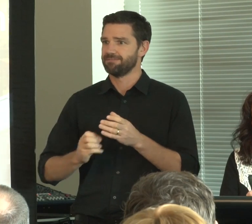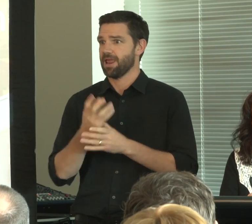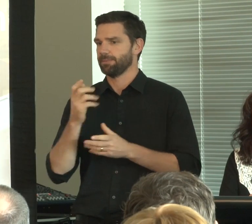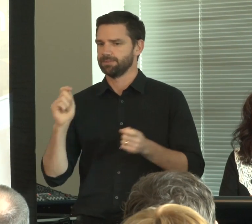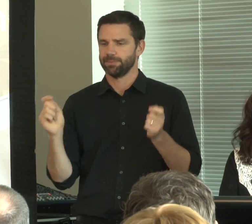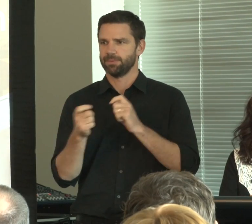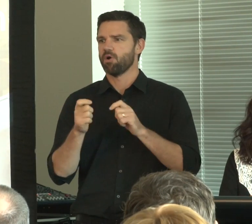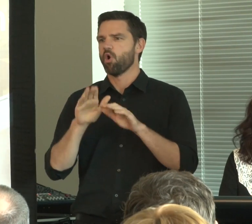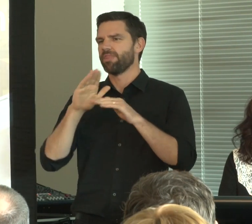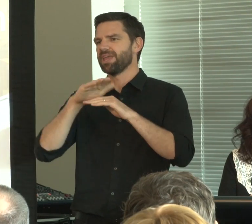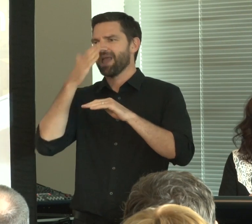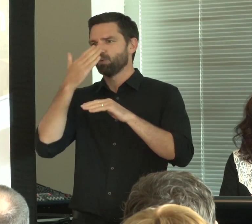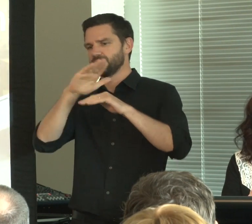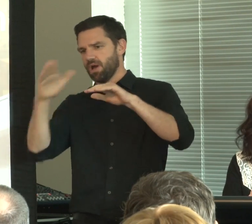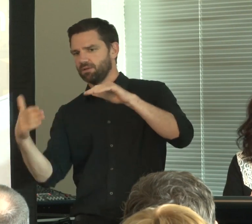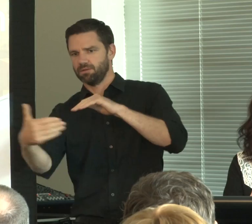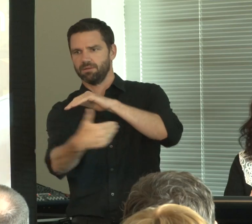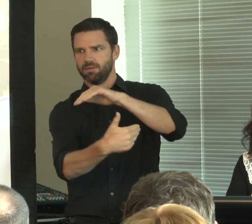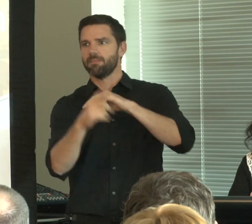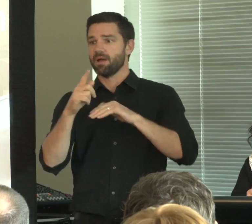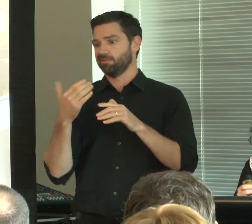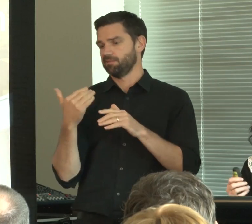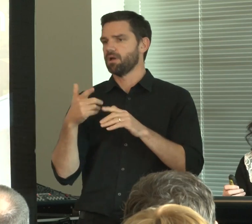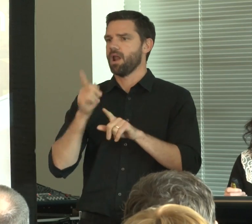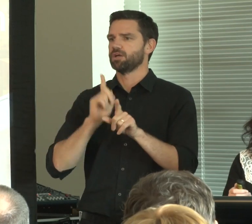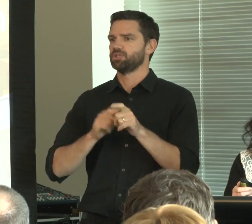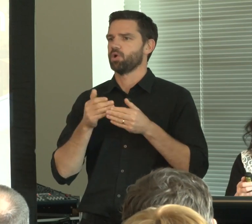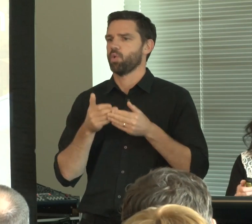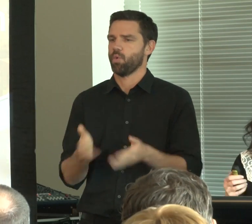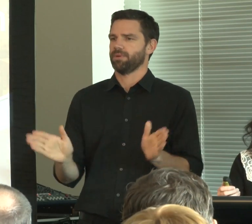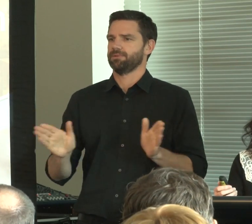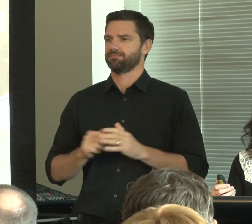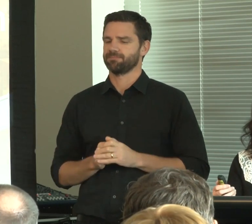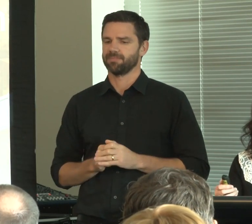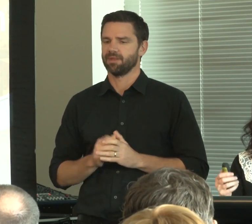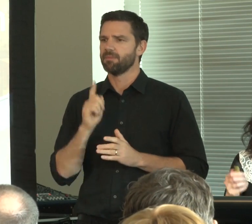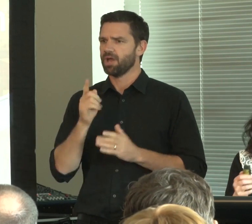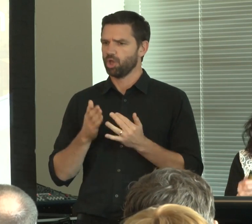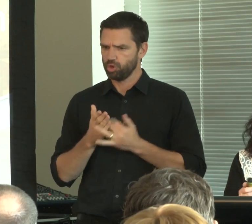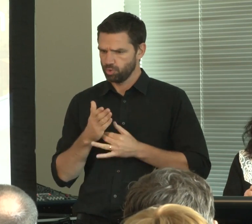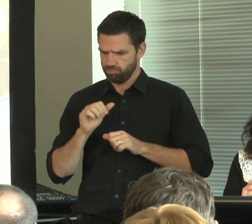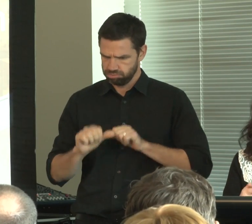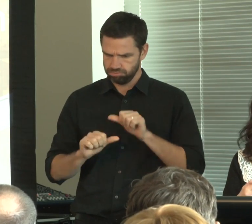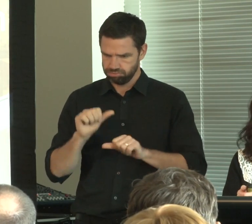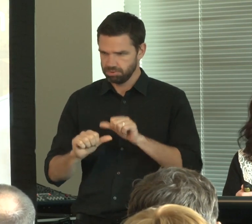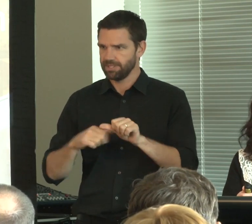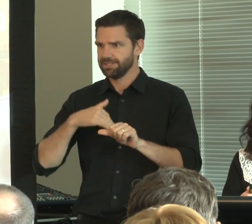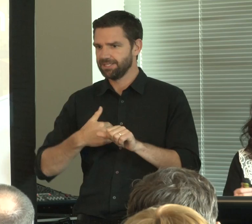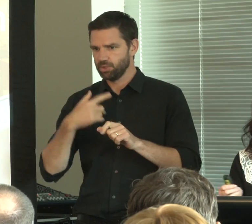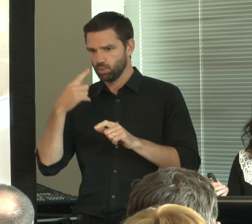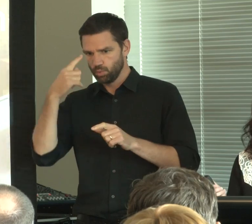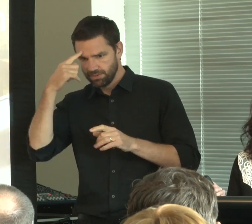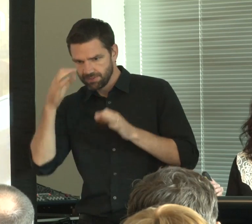museum opened in December last year. But part of the way, along the way, we had to decide what to do and how to do